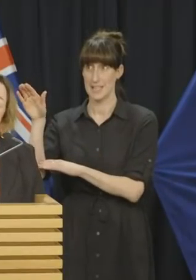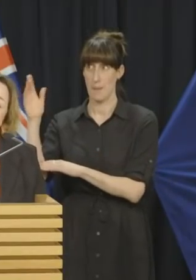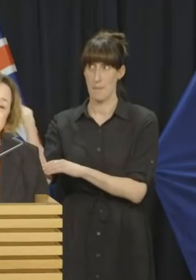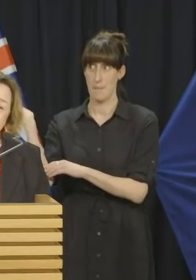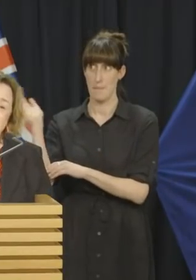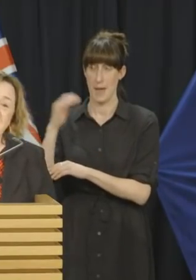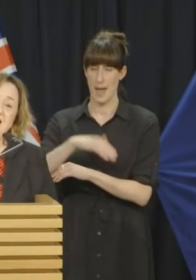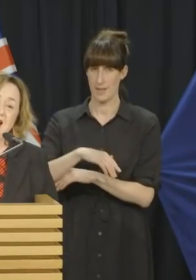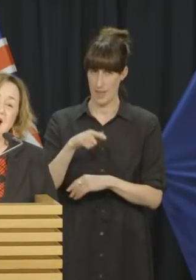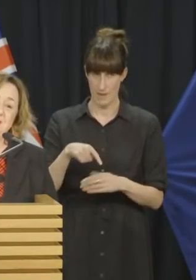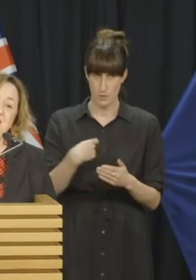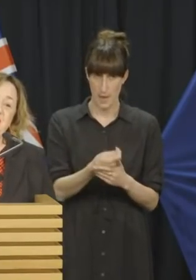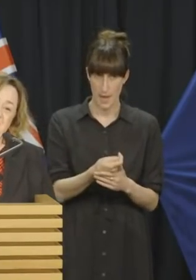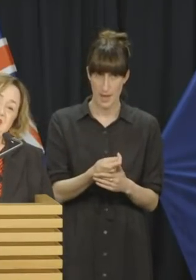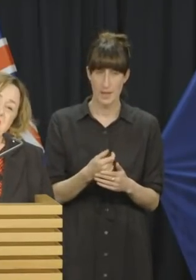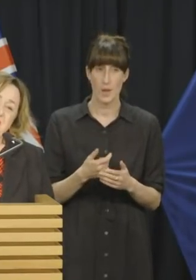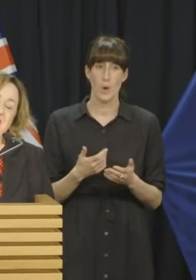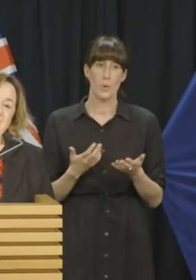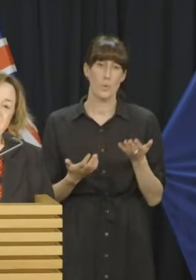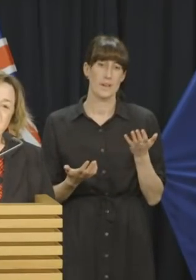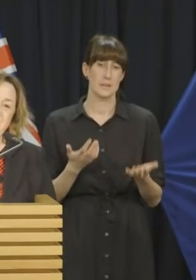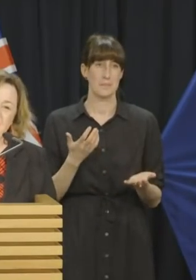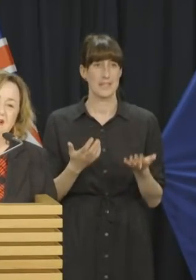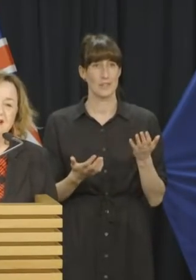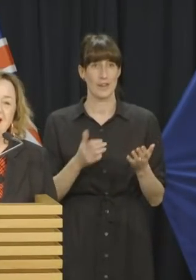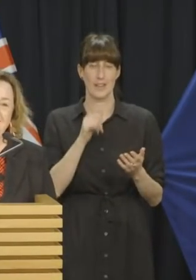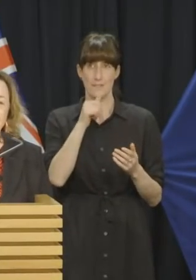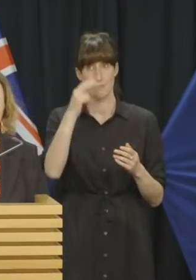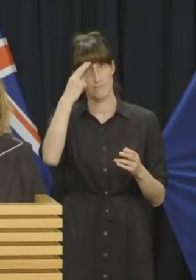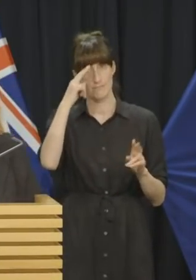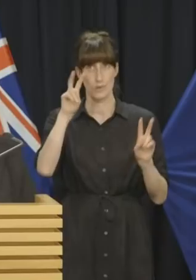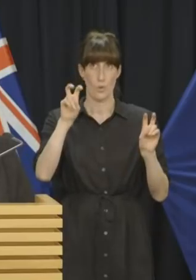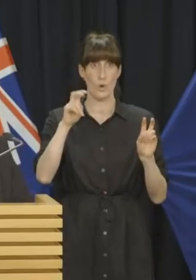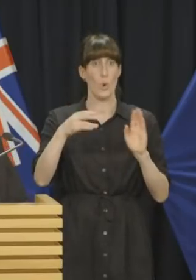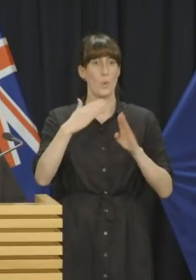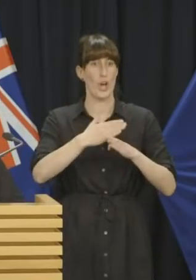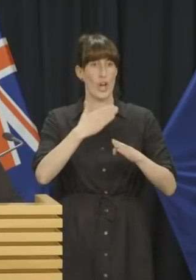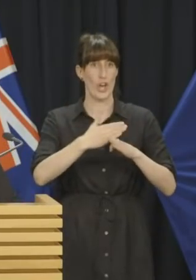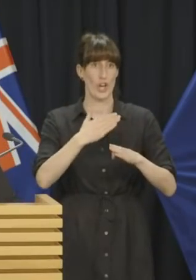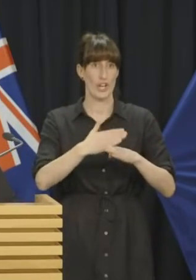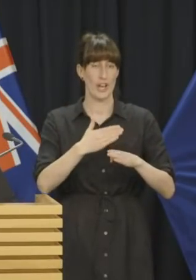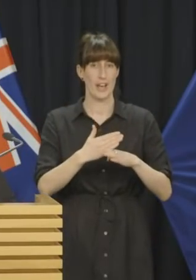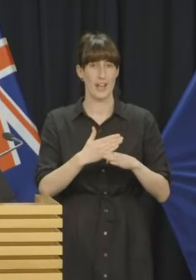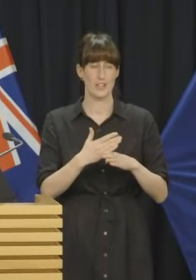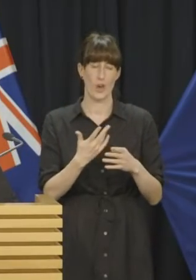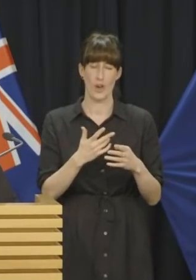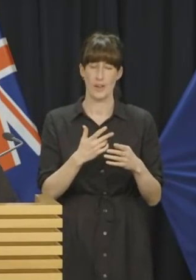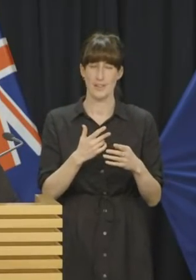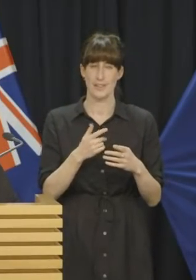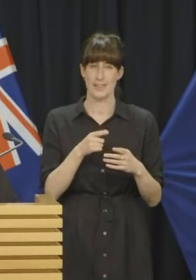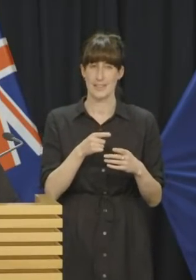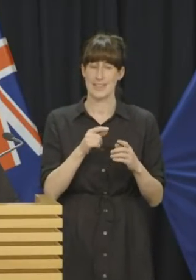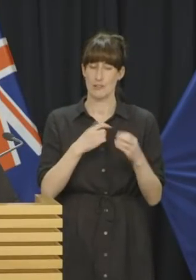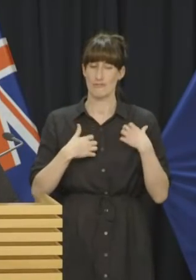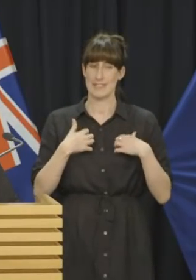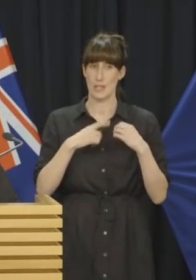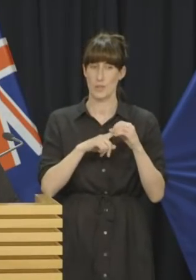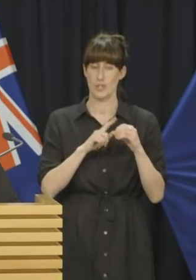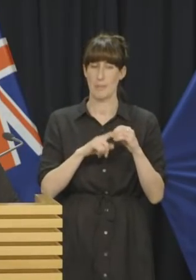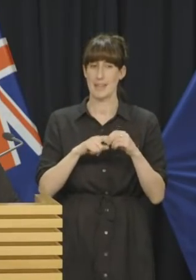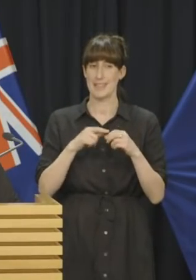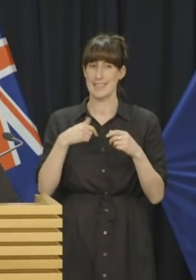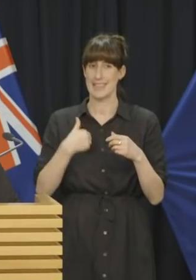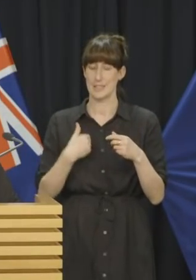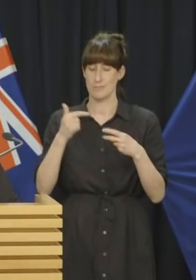set of circumstances that would actually require closer looking at what lies underneath that question. What happens if someone loses their